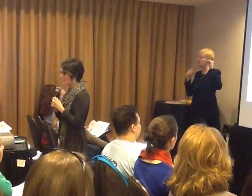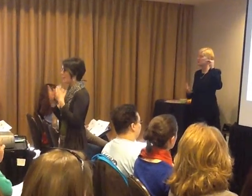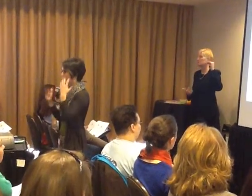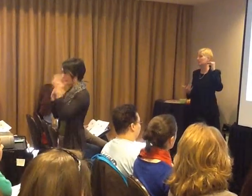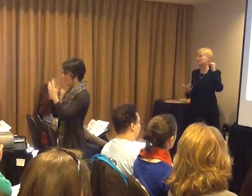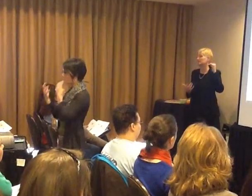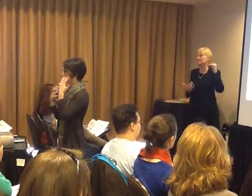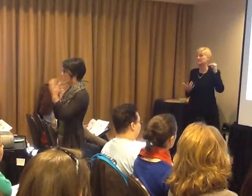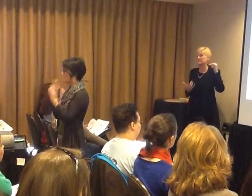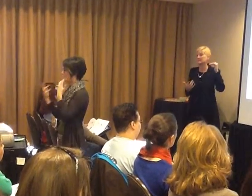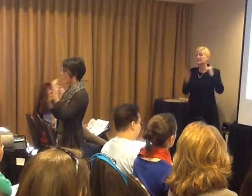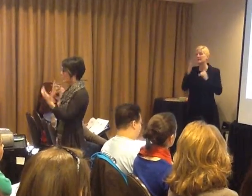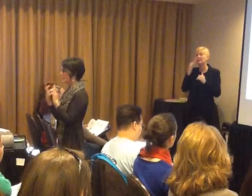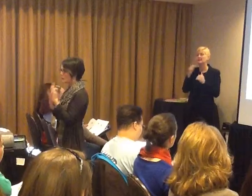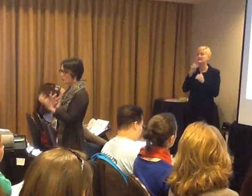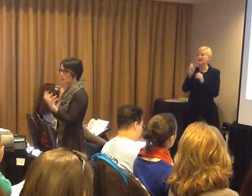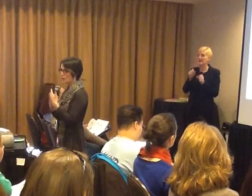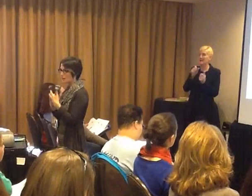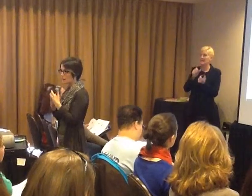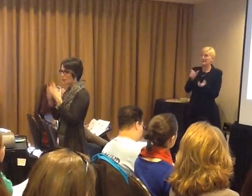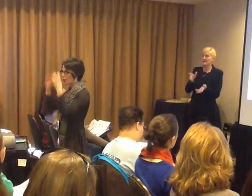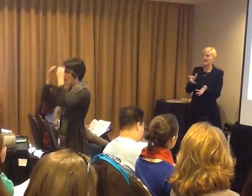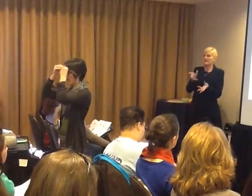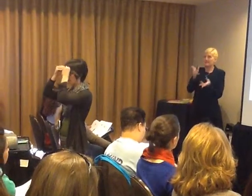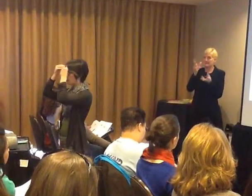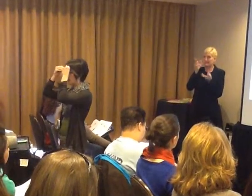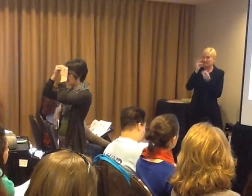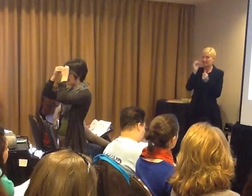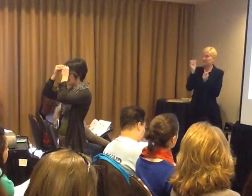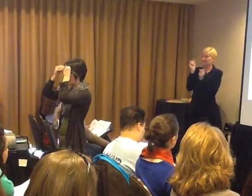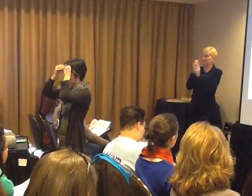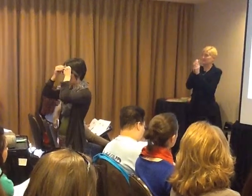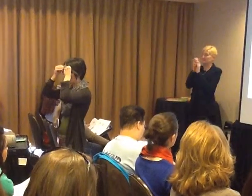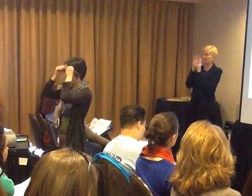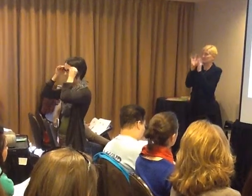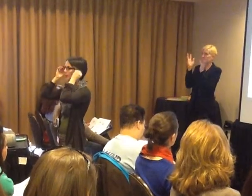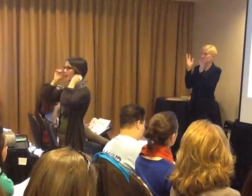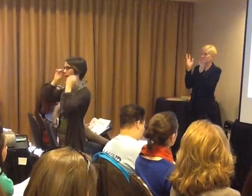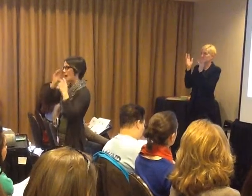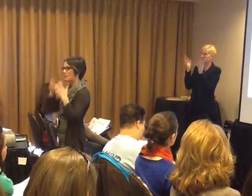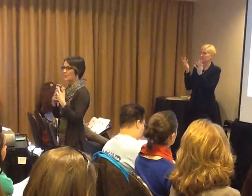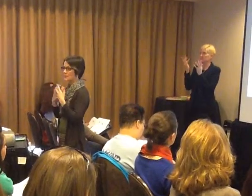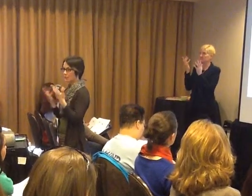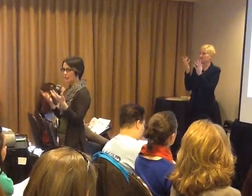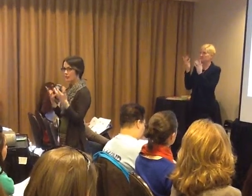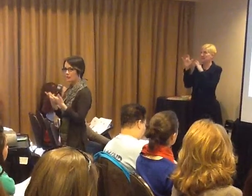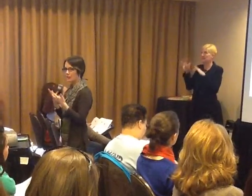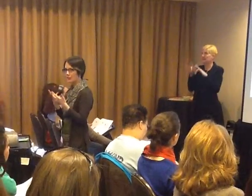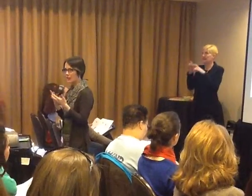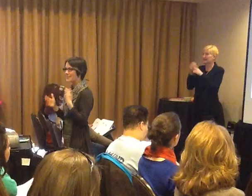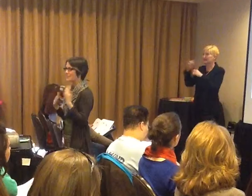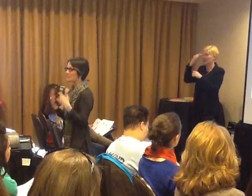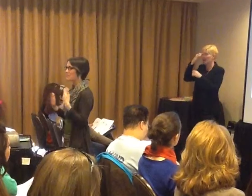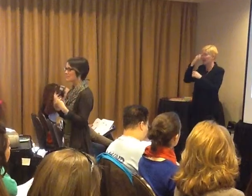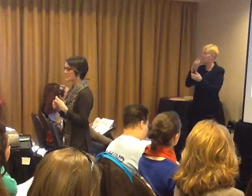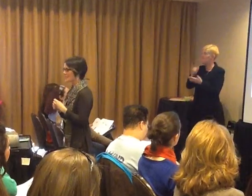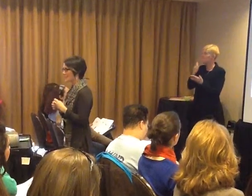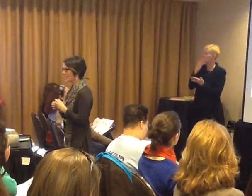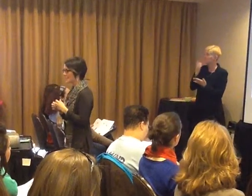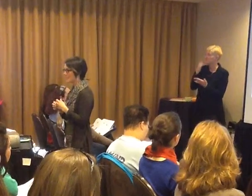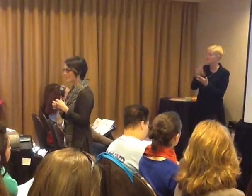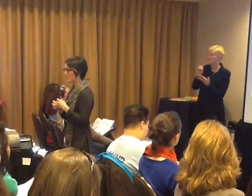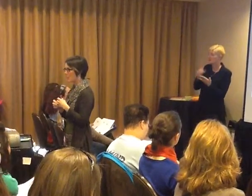idea. They're able to kind of take the information that they know and play it back in their head. This is really good for learning. Sometimes